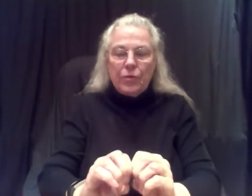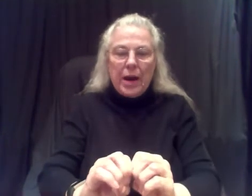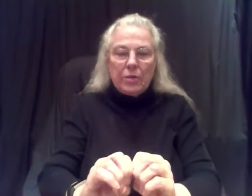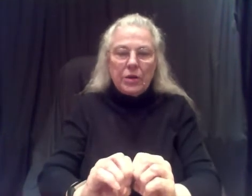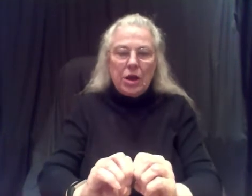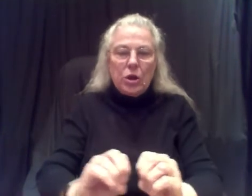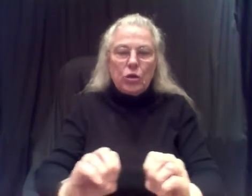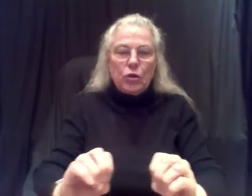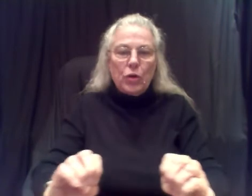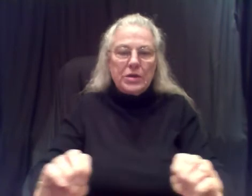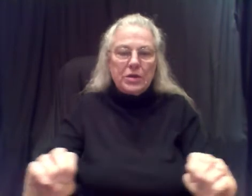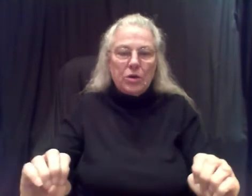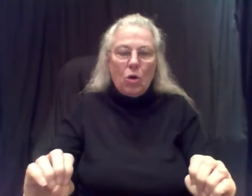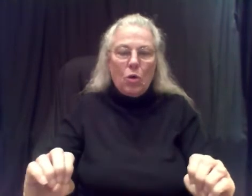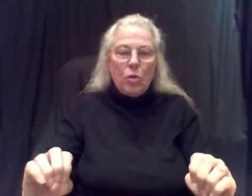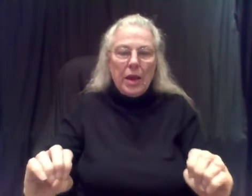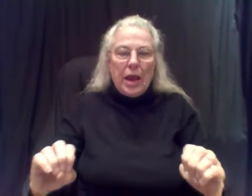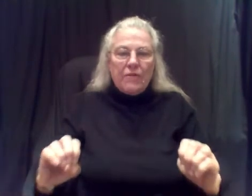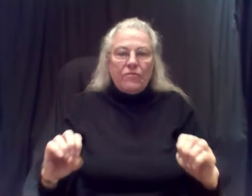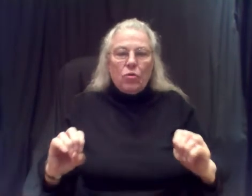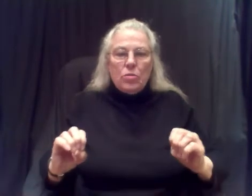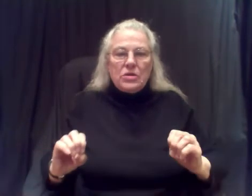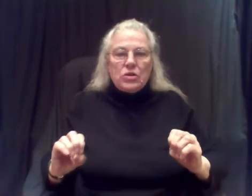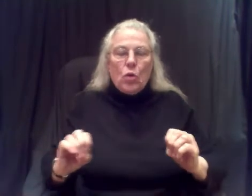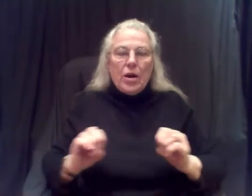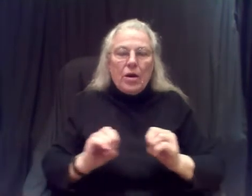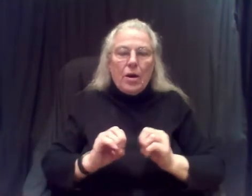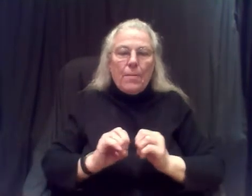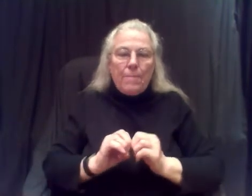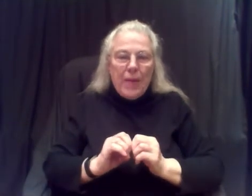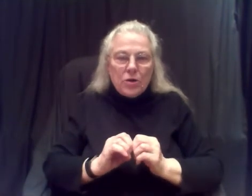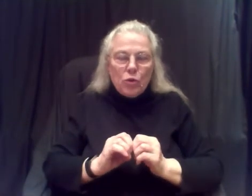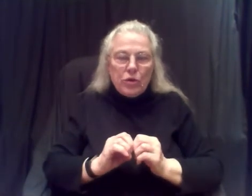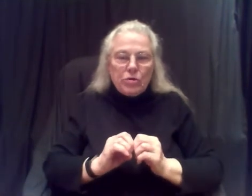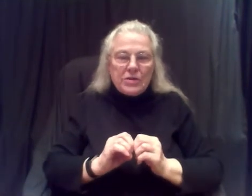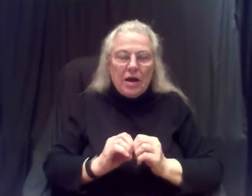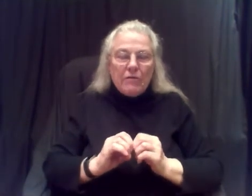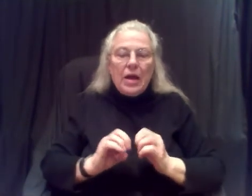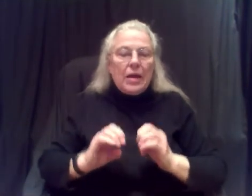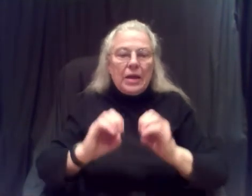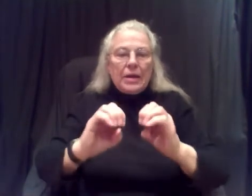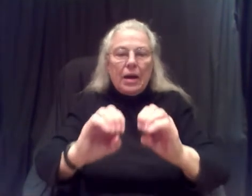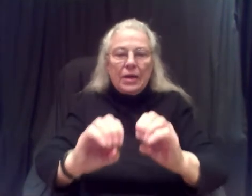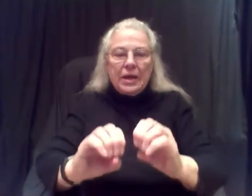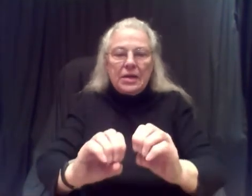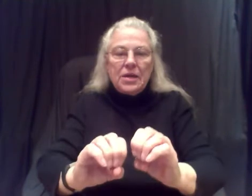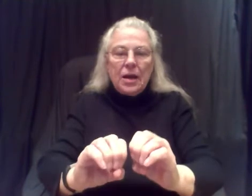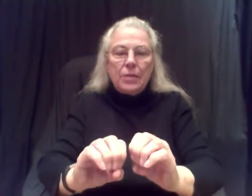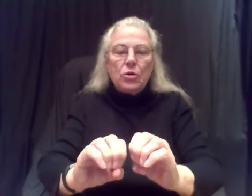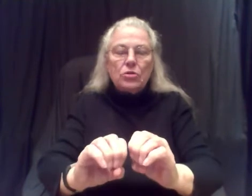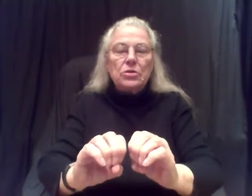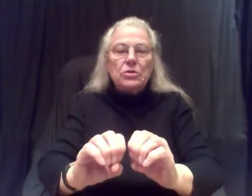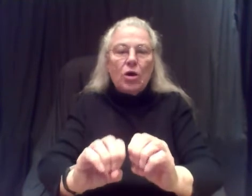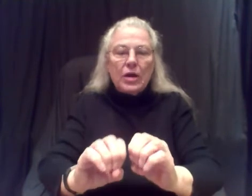ground, you're going to go and form a square back toward yourself. Now, anytime you're talking